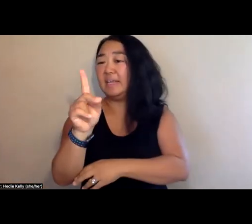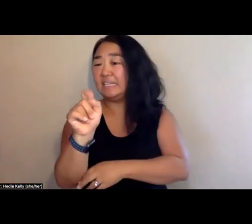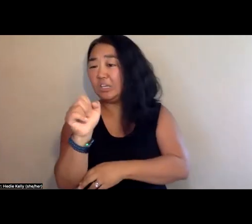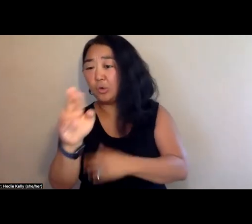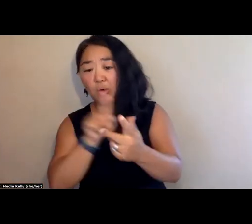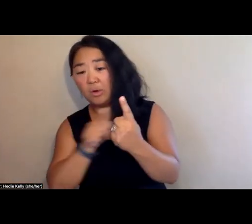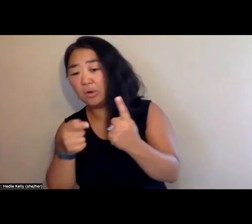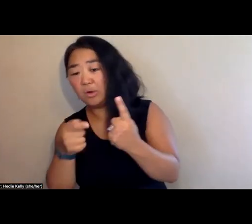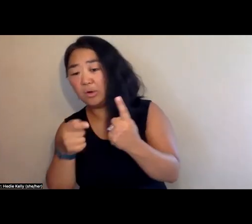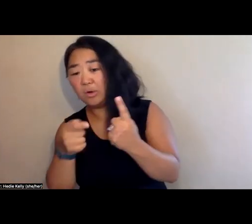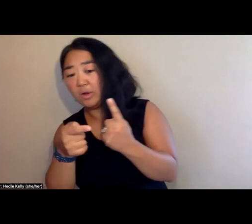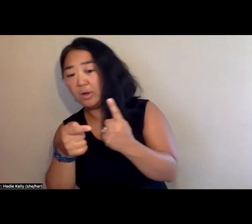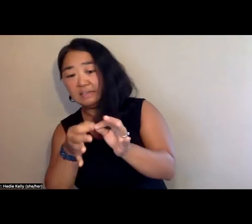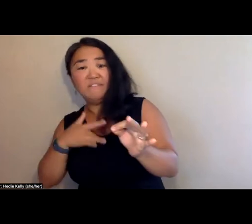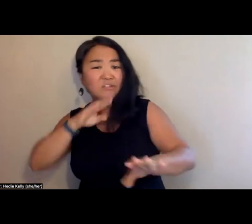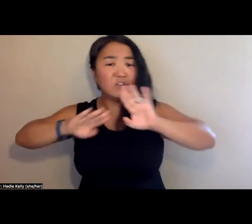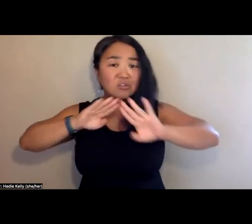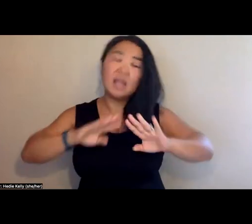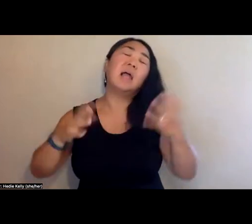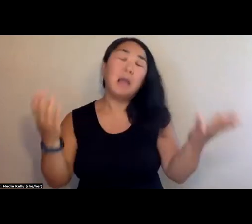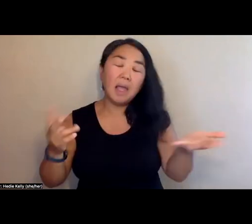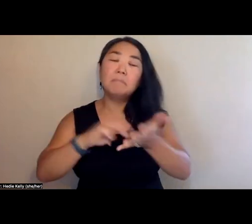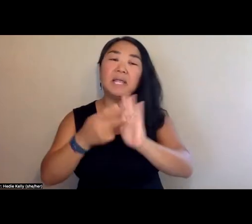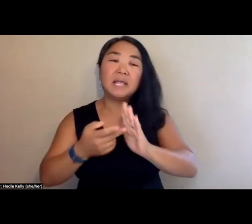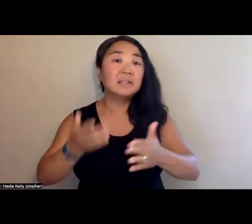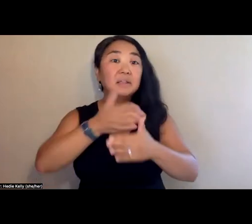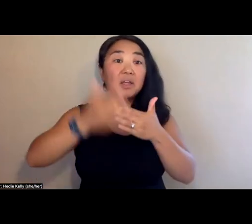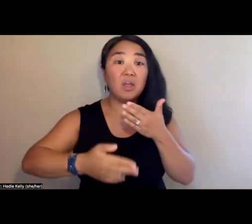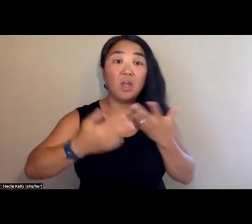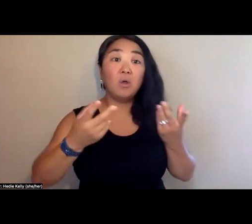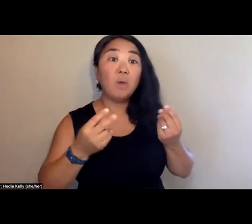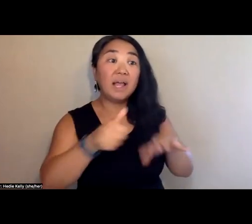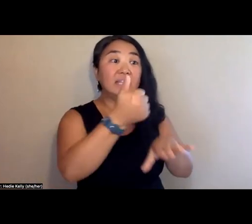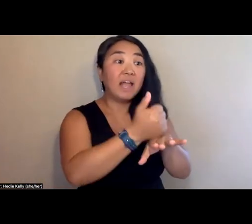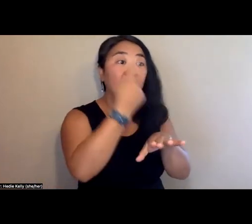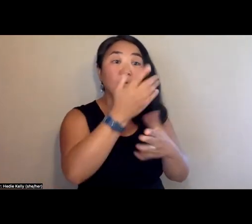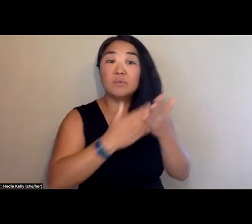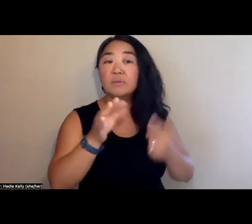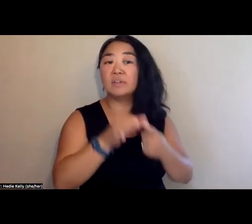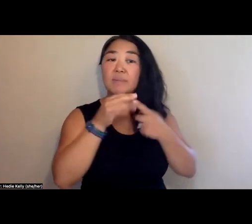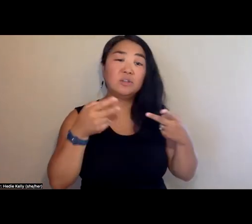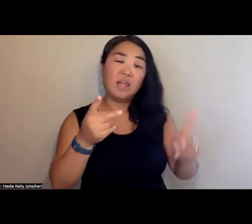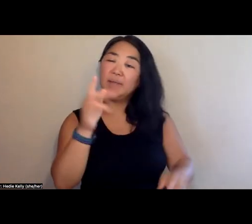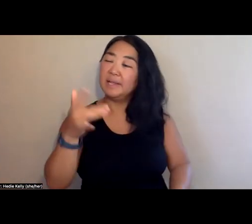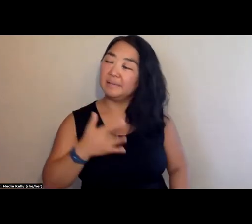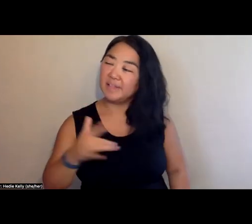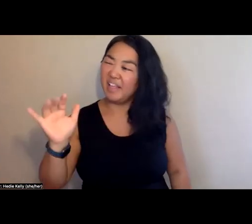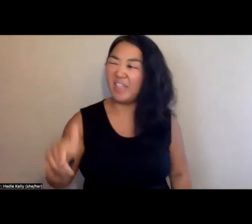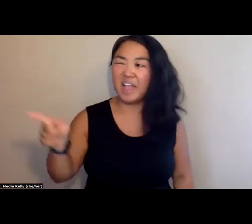frustrating setback ends up being a setup for some other special opportunity like that further down the